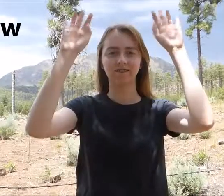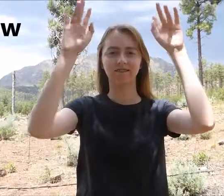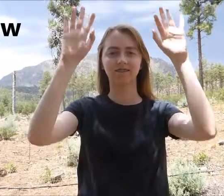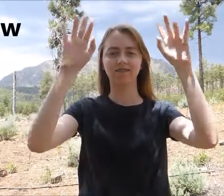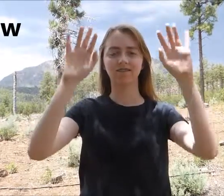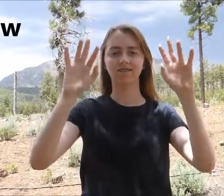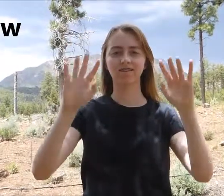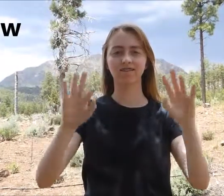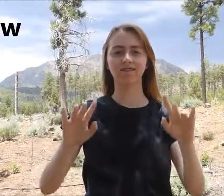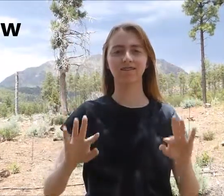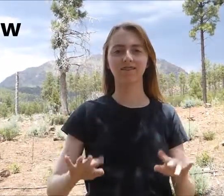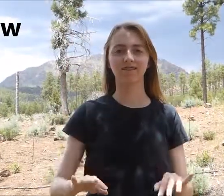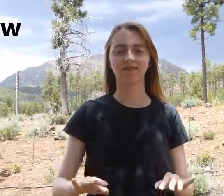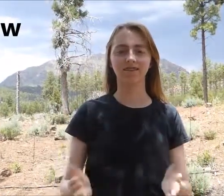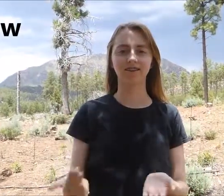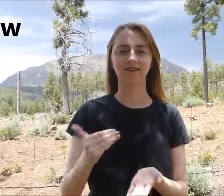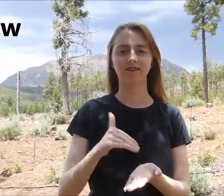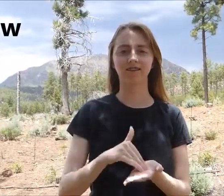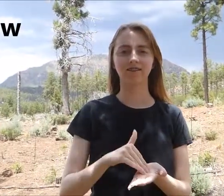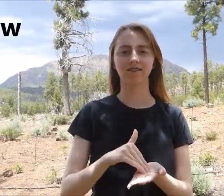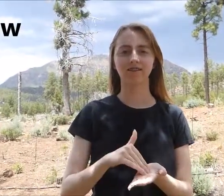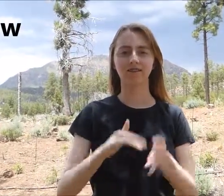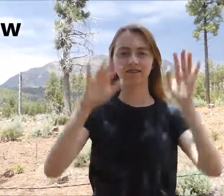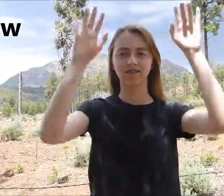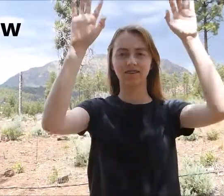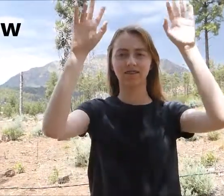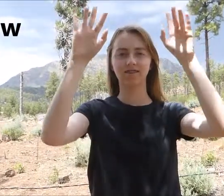Snow, again, snow.